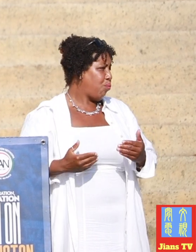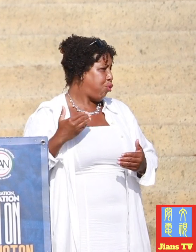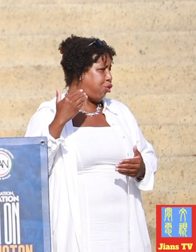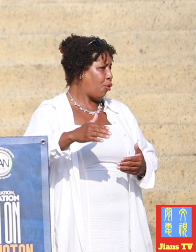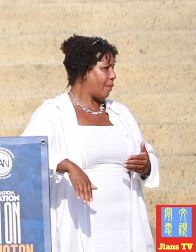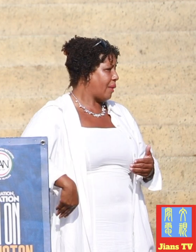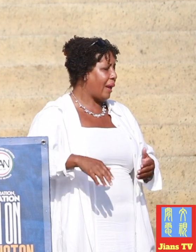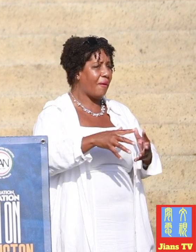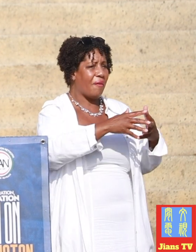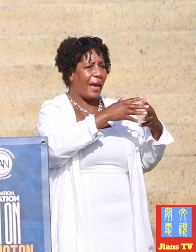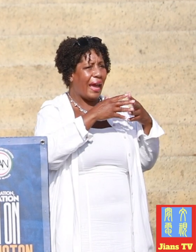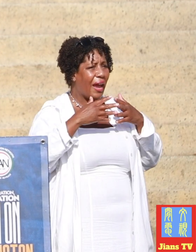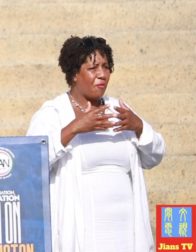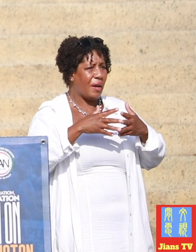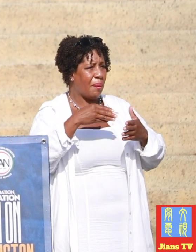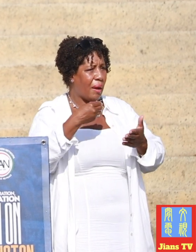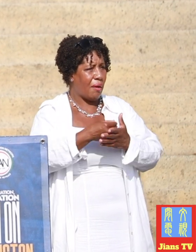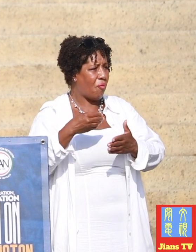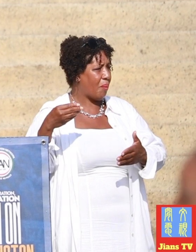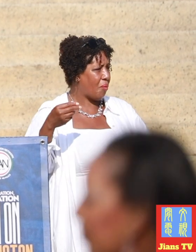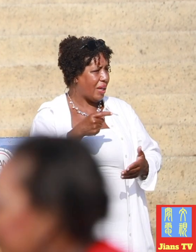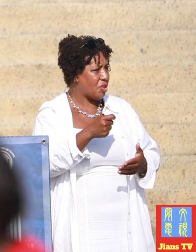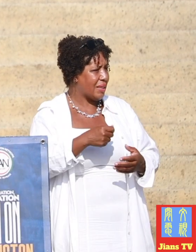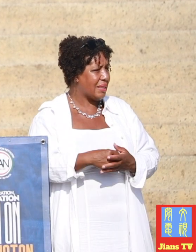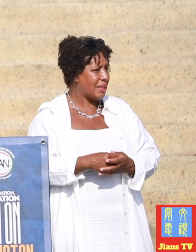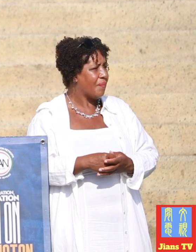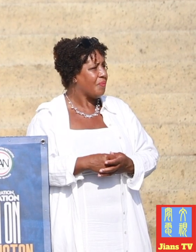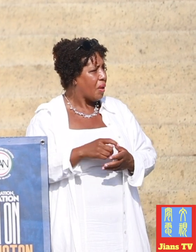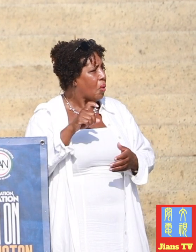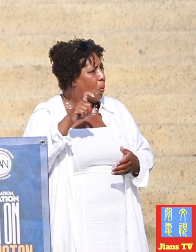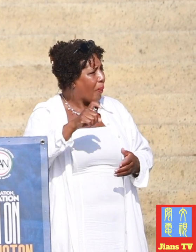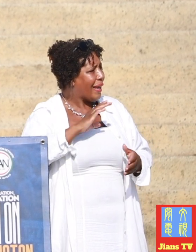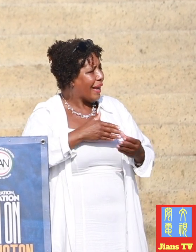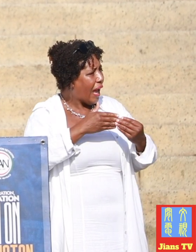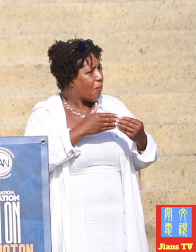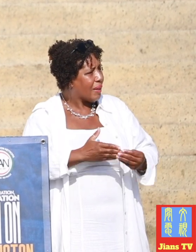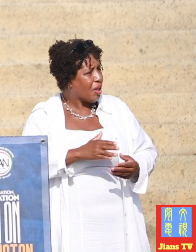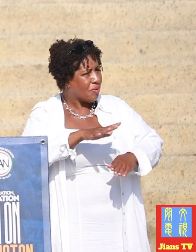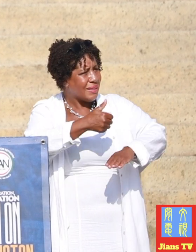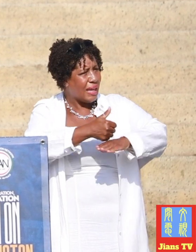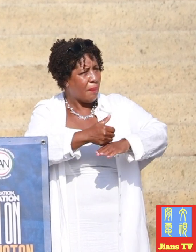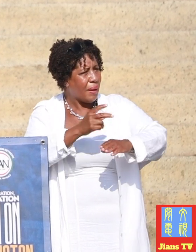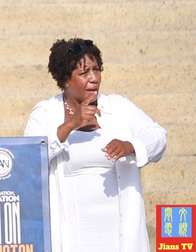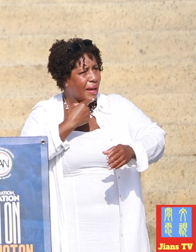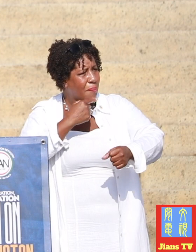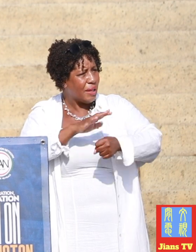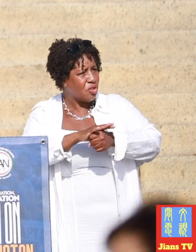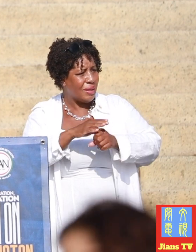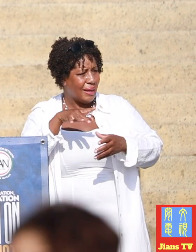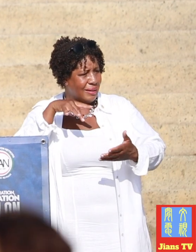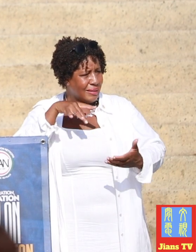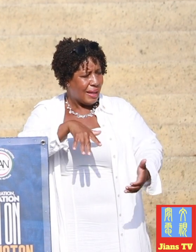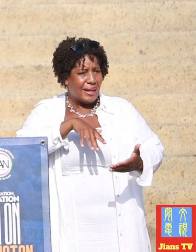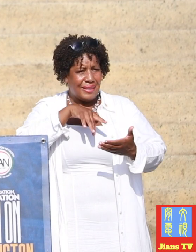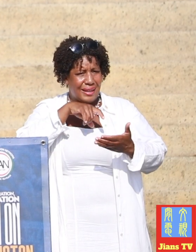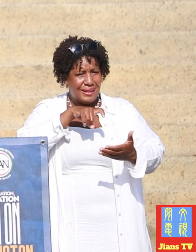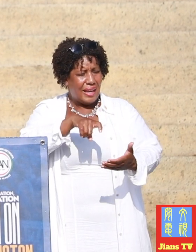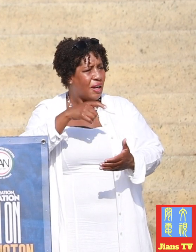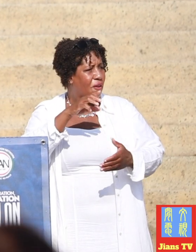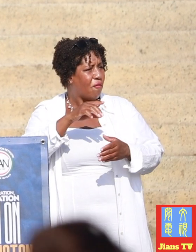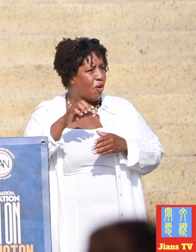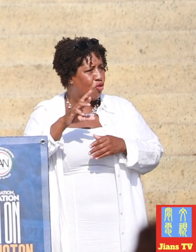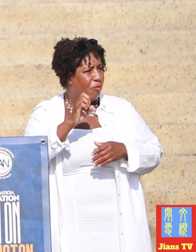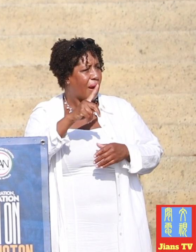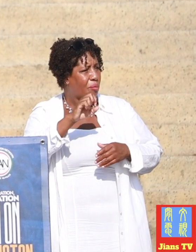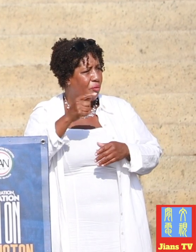due for African American reparations. We need our leaders to establish a commission to study the need for reparations and